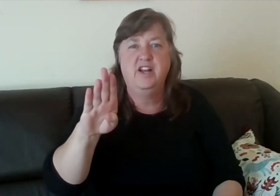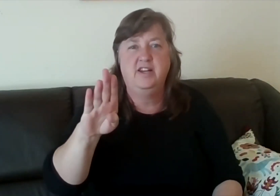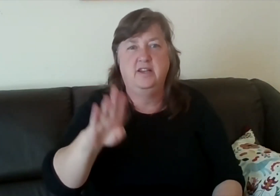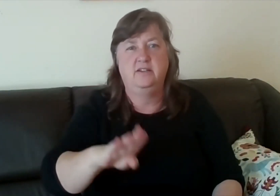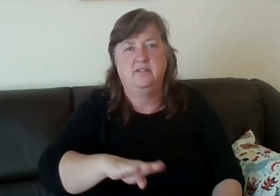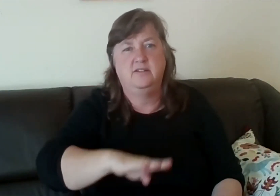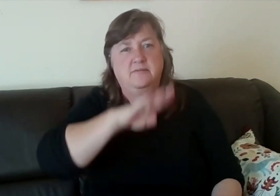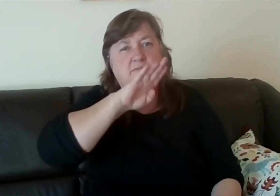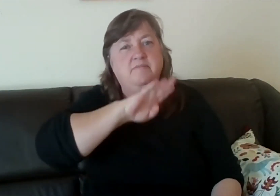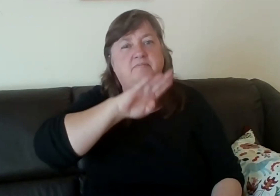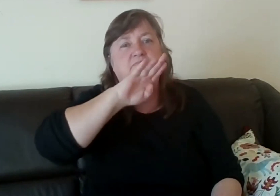Frustrated.